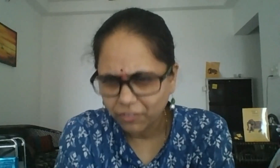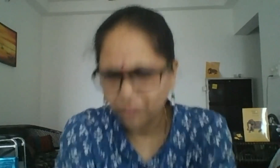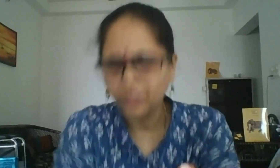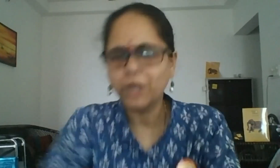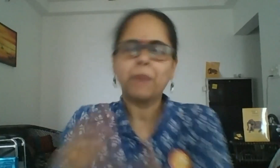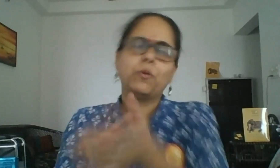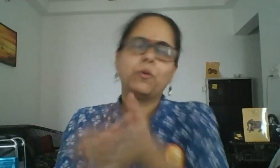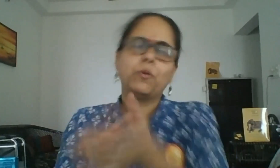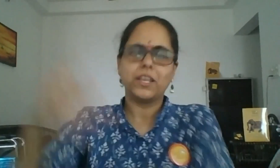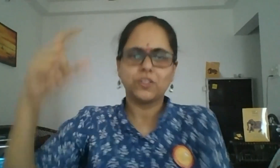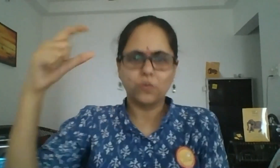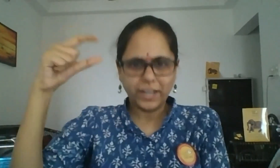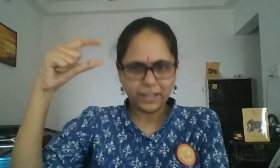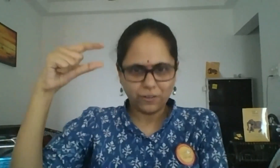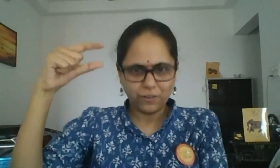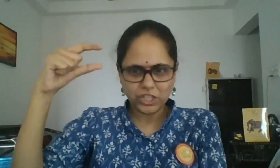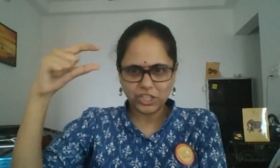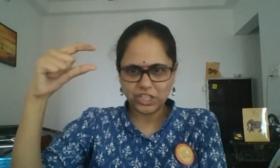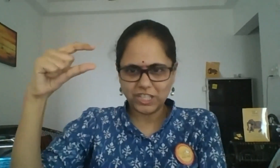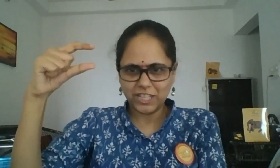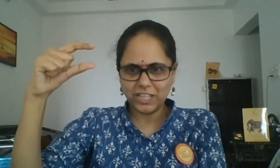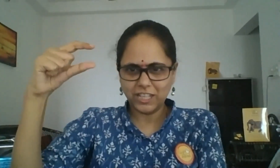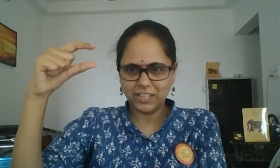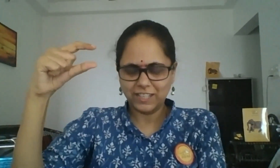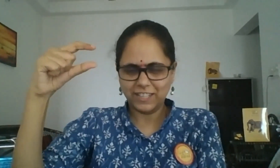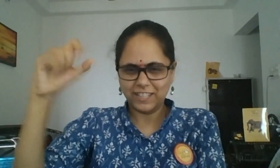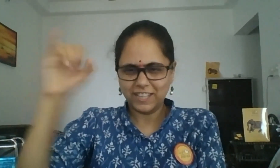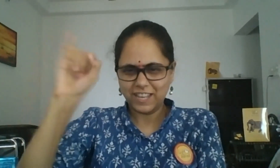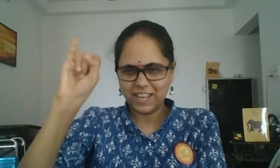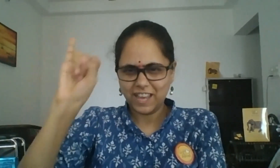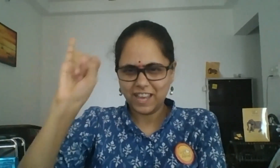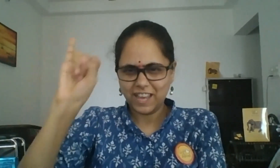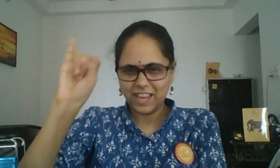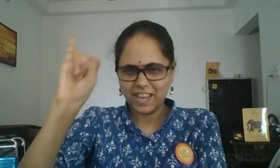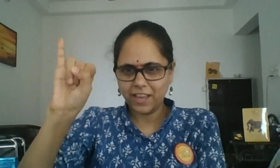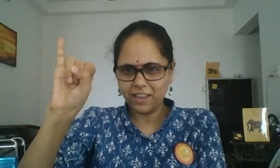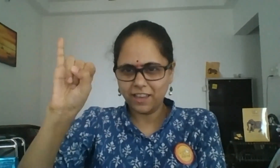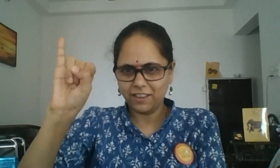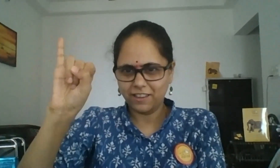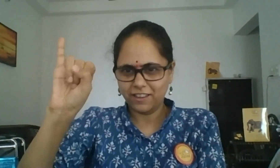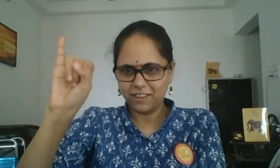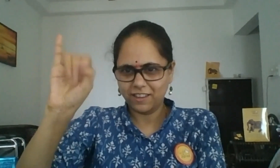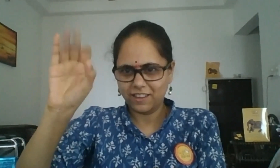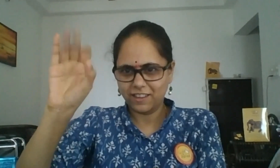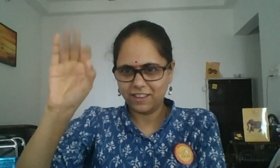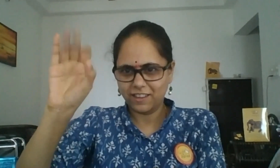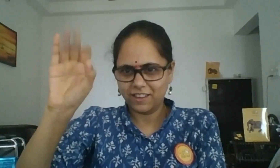Word, ma'am. Okay. So what I did was G I